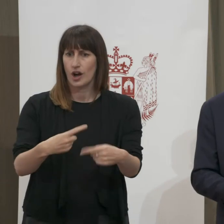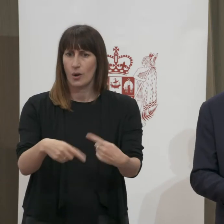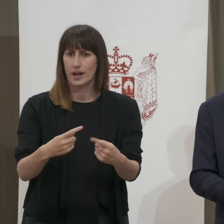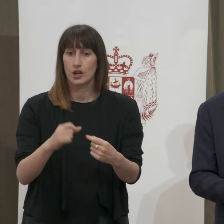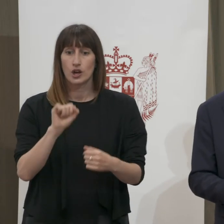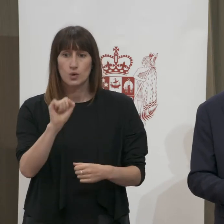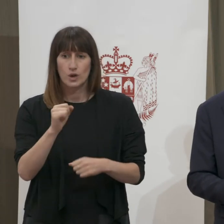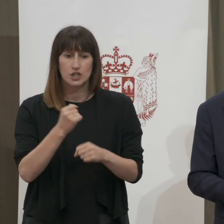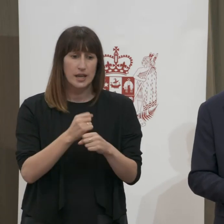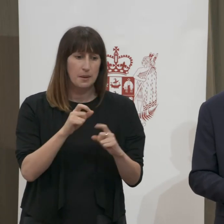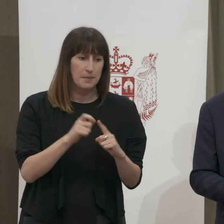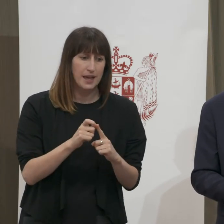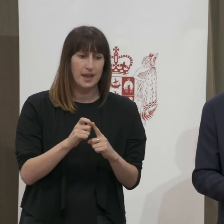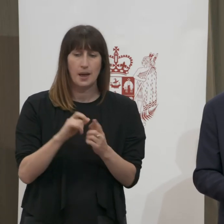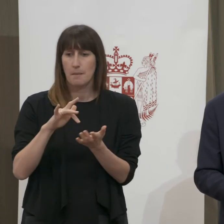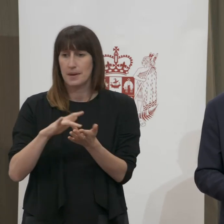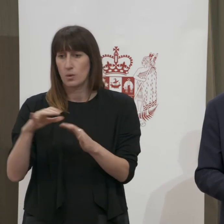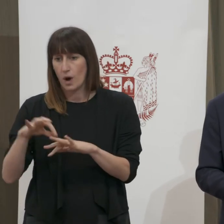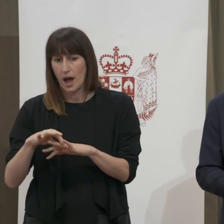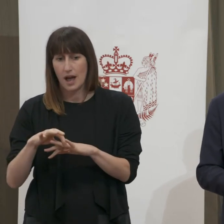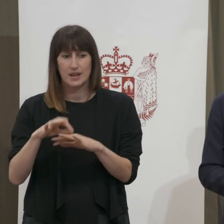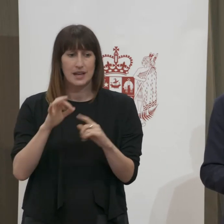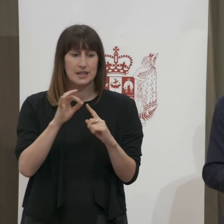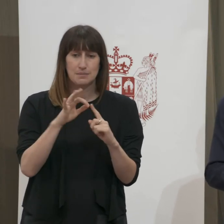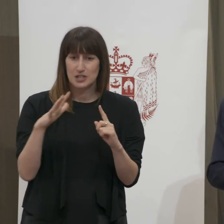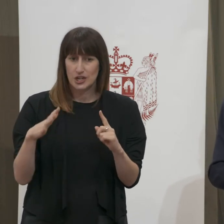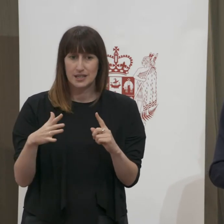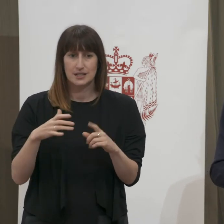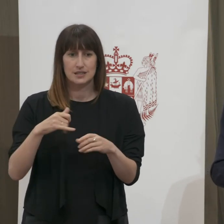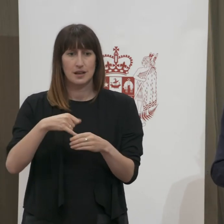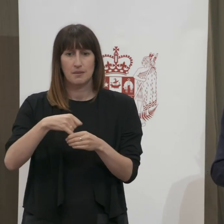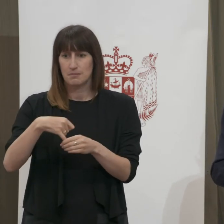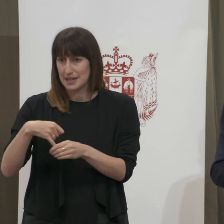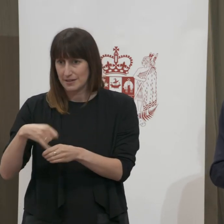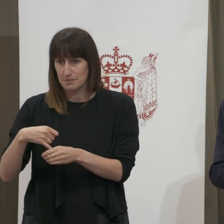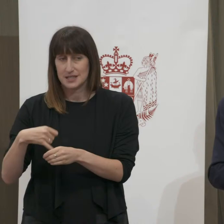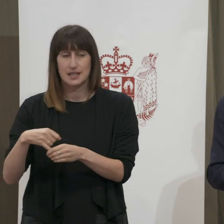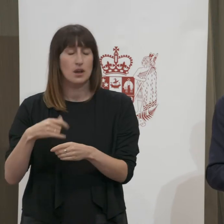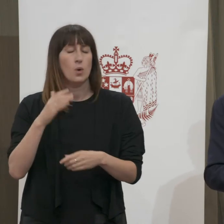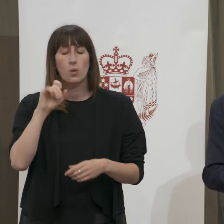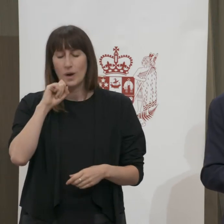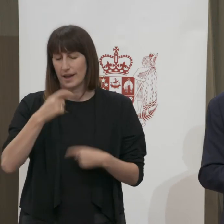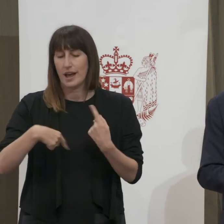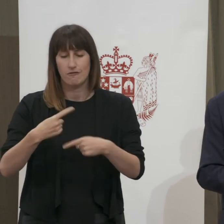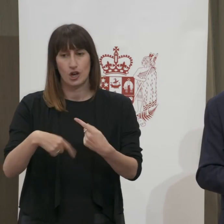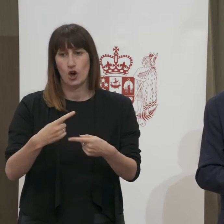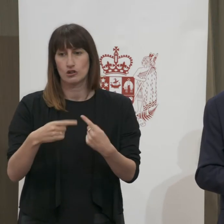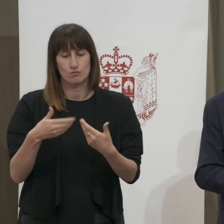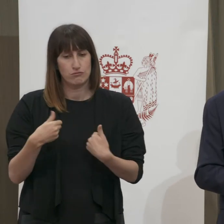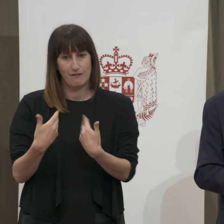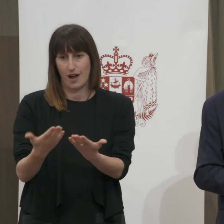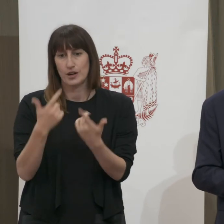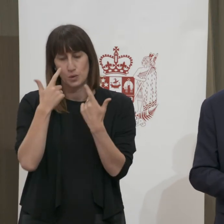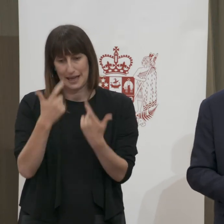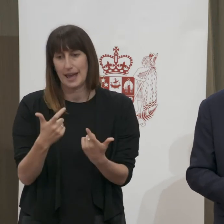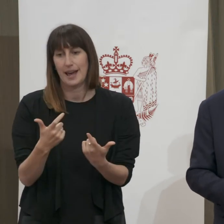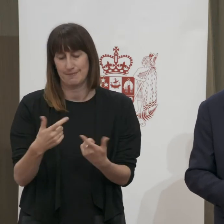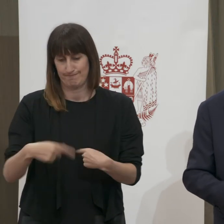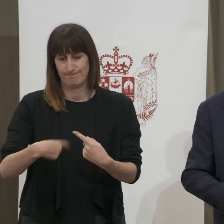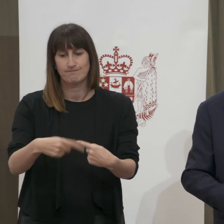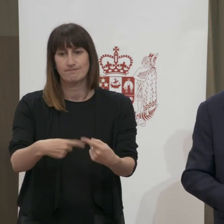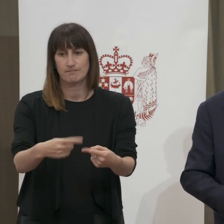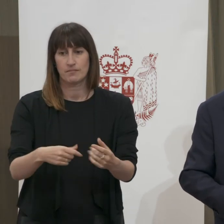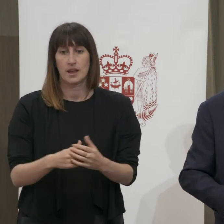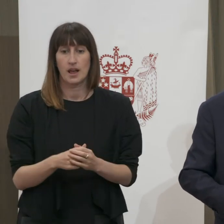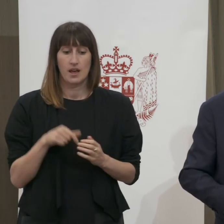and midwives and hospitals and specialists will all continue to provide the care as they do today. These